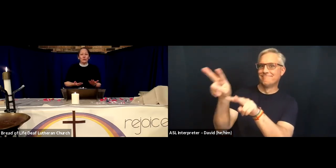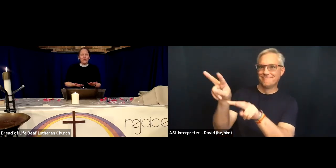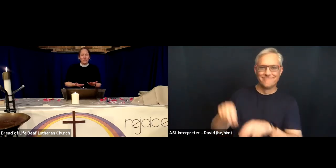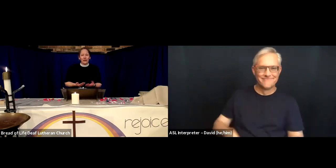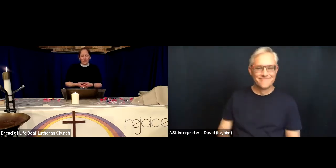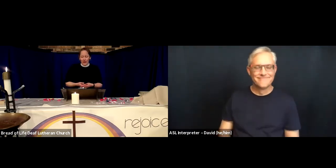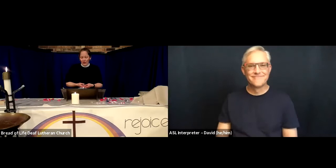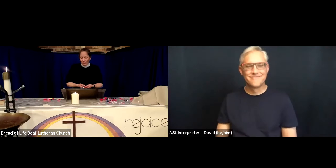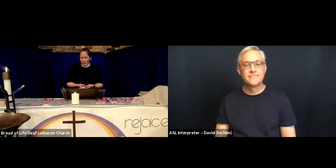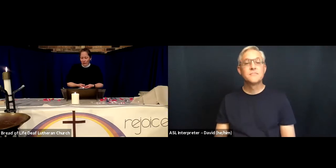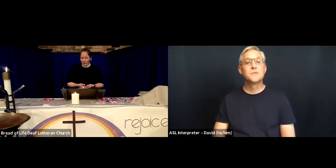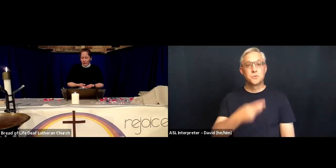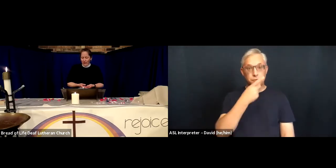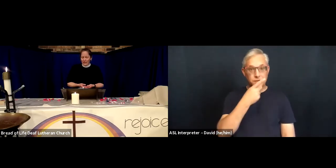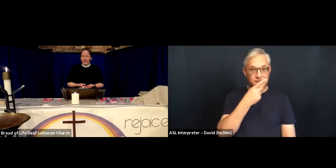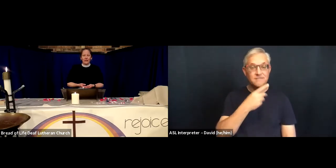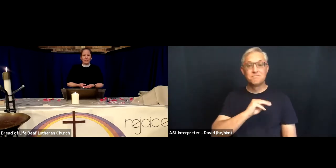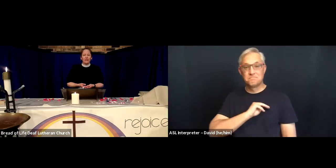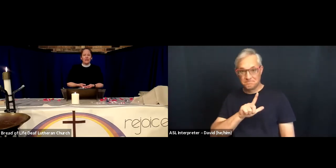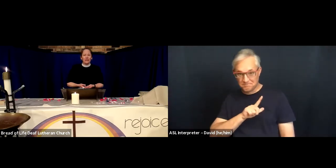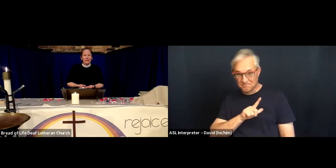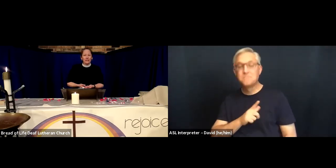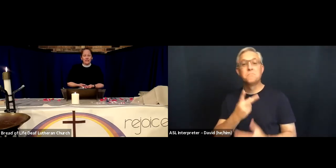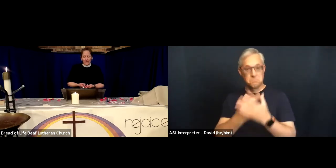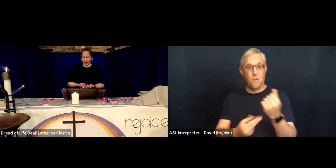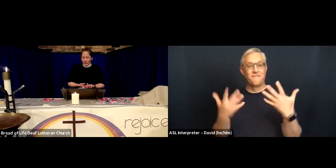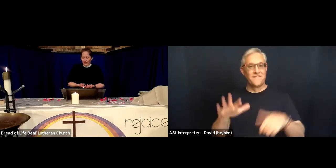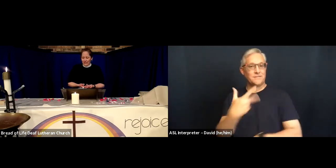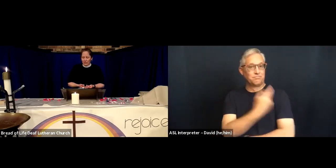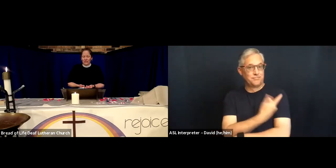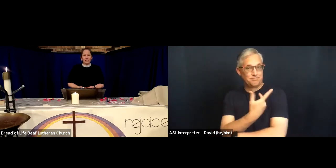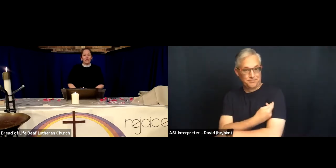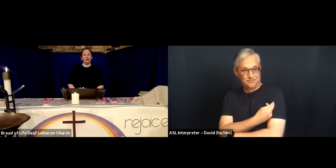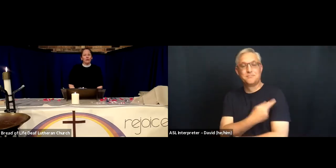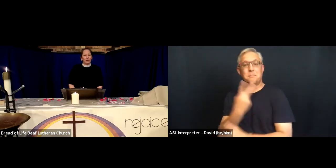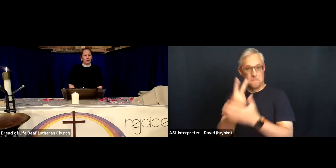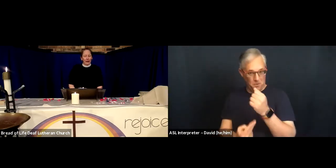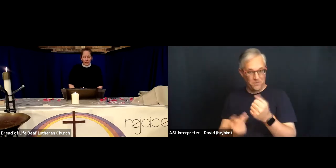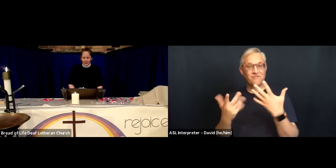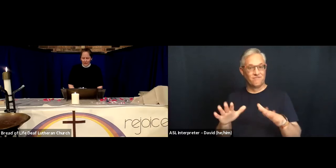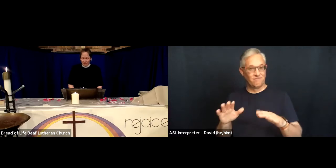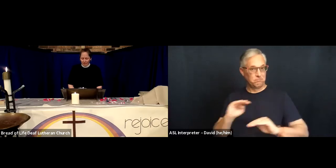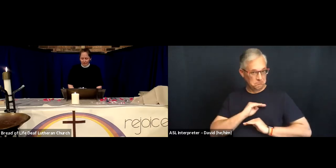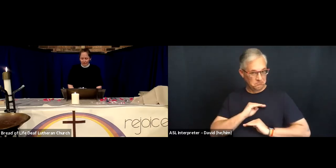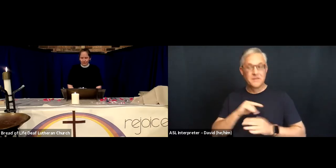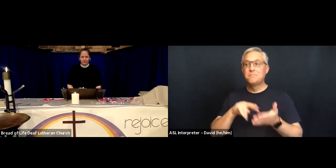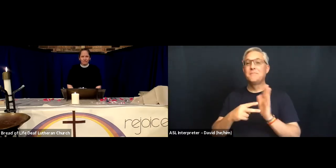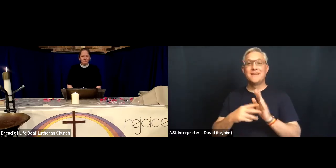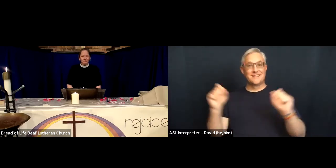Because Dorothy and I are both fully vaccinated, it is safe for us to be together without masks.